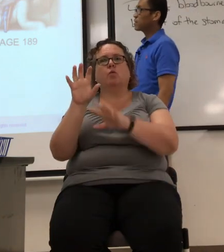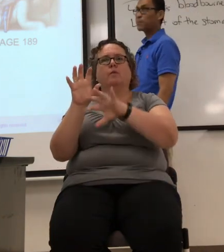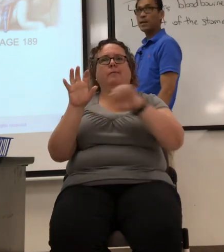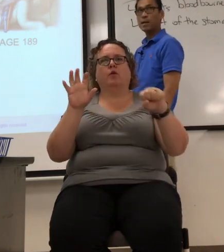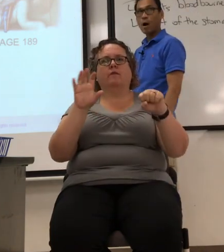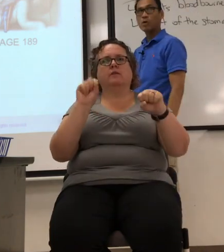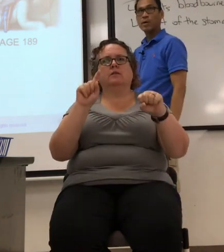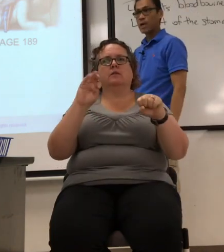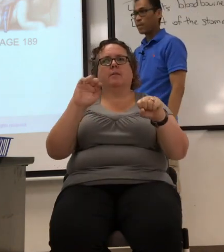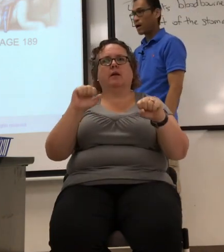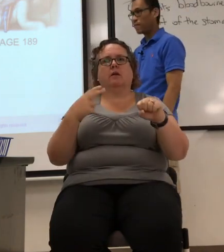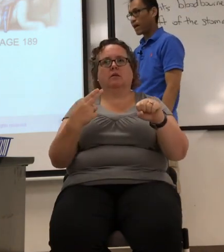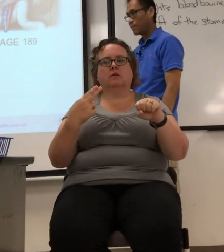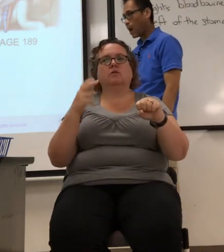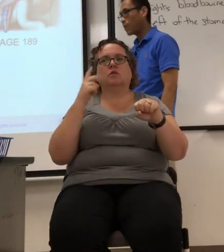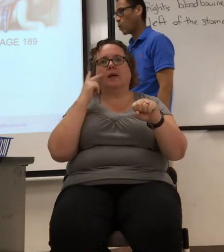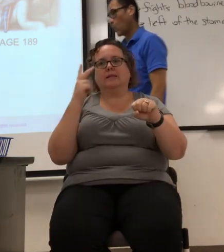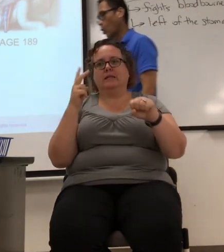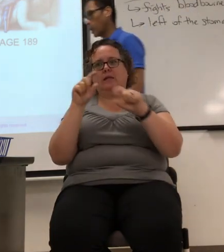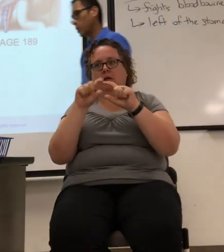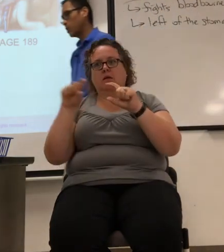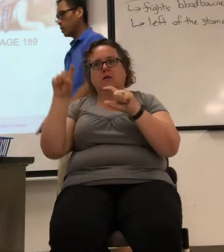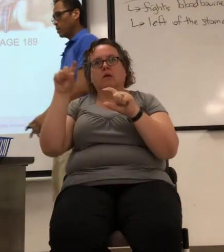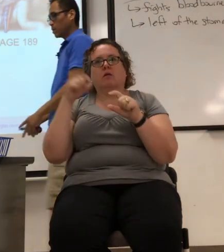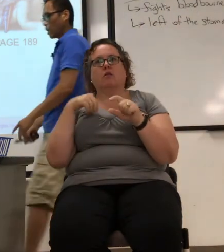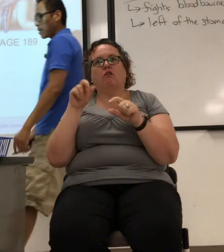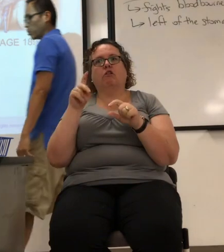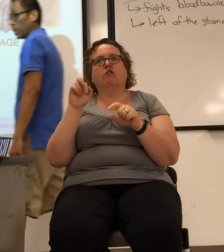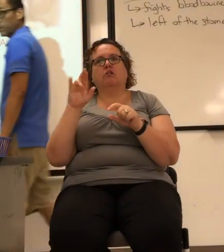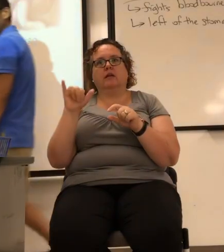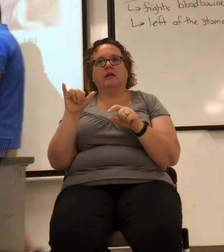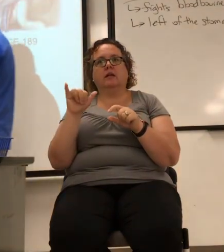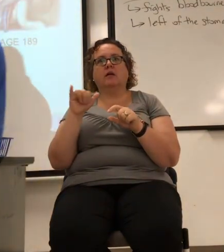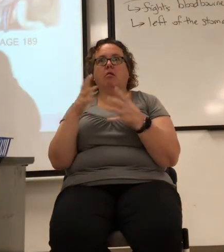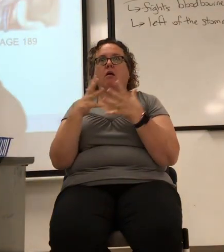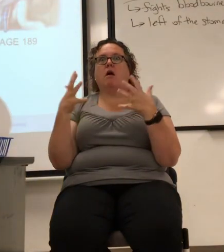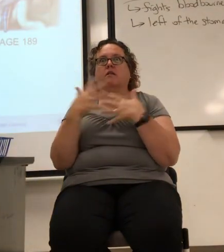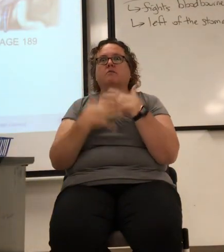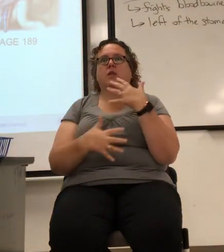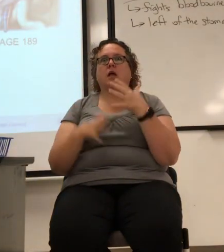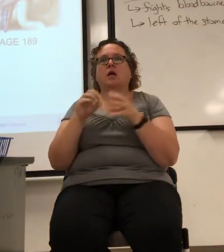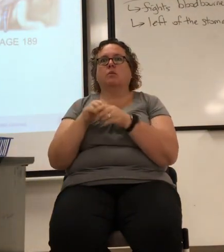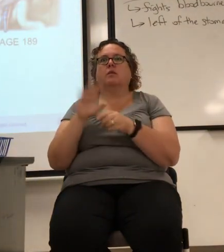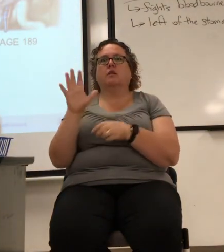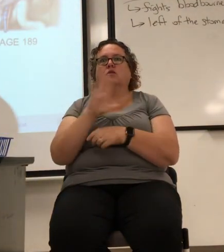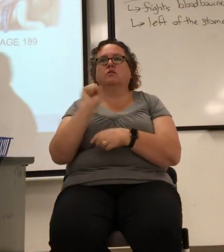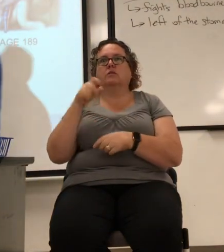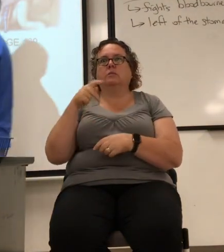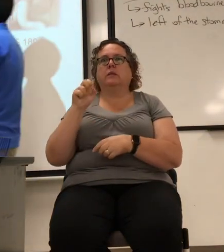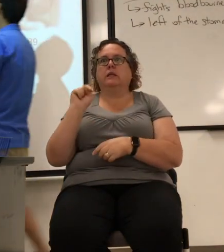see the splenic artery coming off the abdominal aorta. A lot of blood in the spleen.